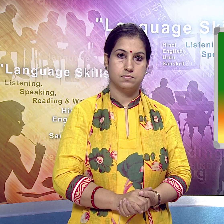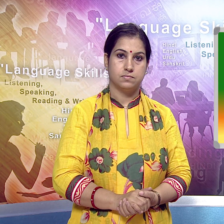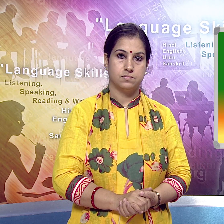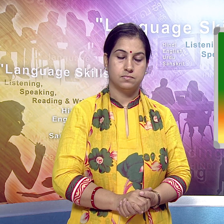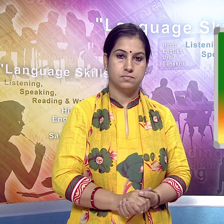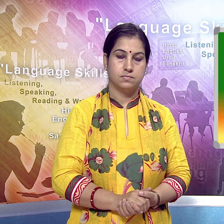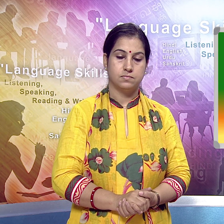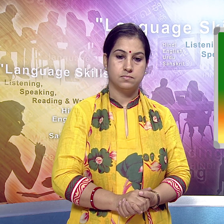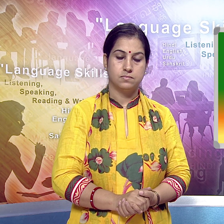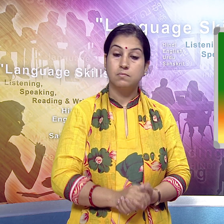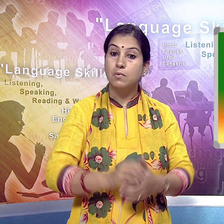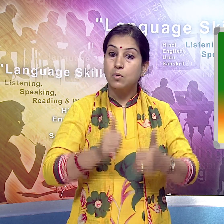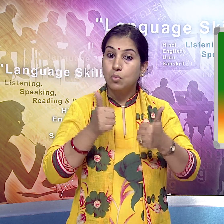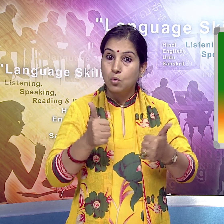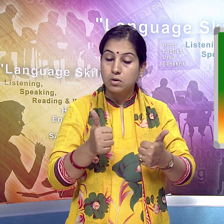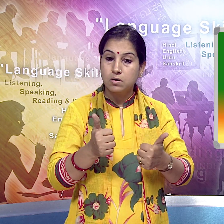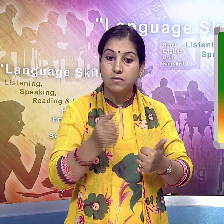Good sources are orange,